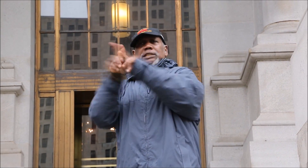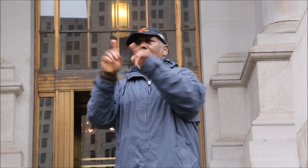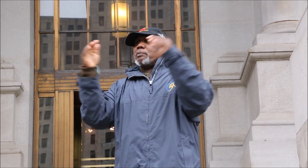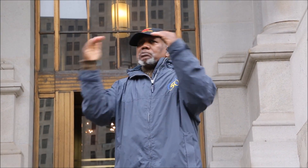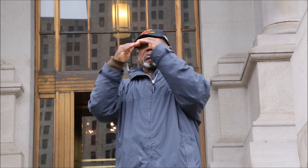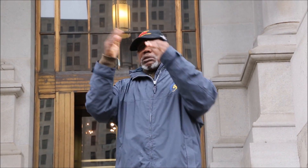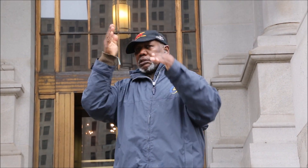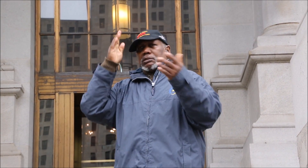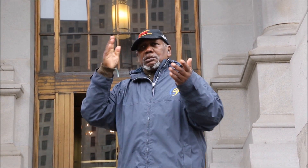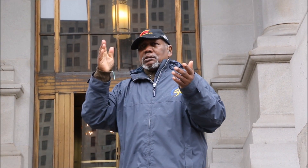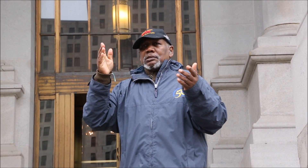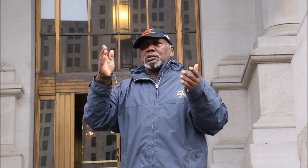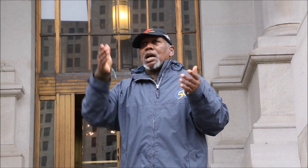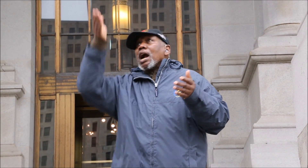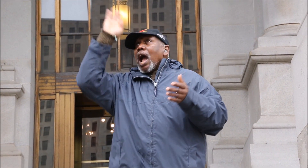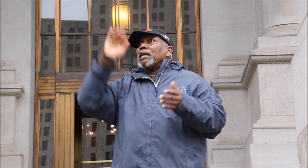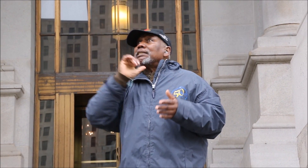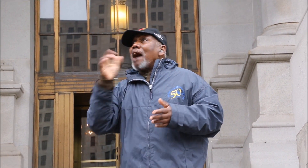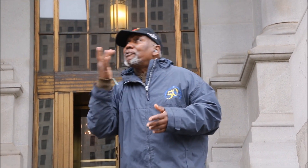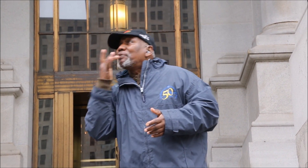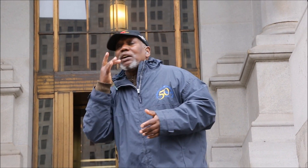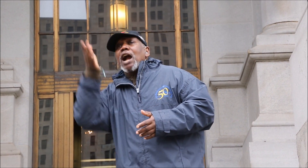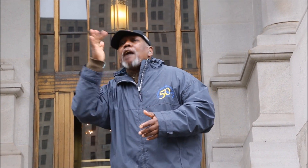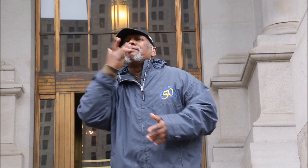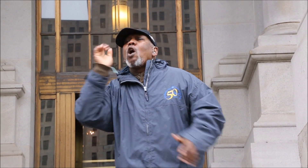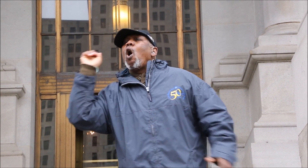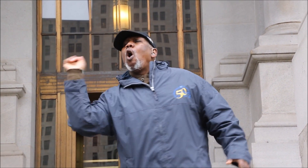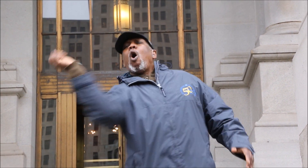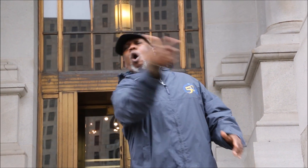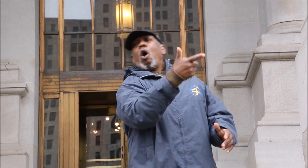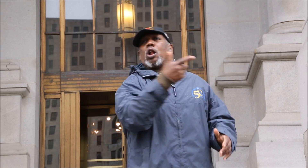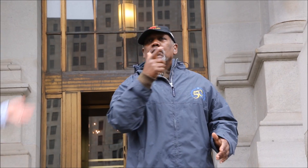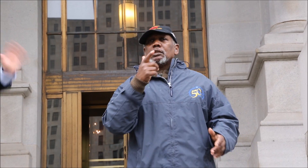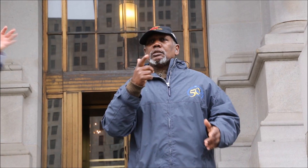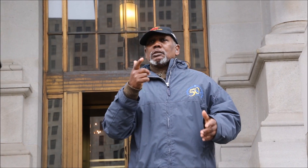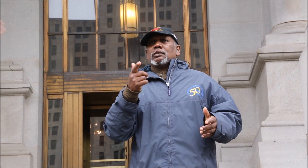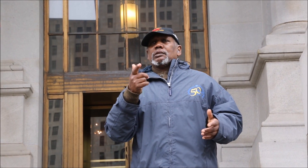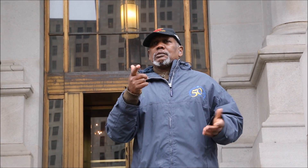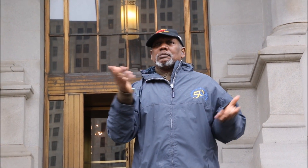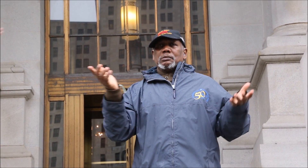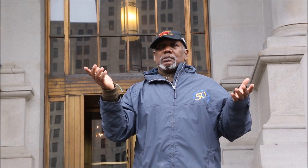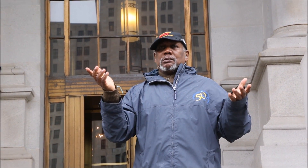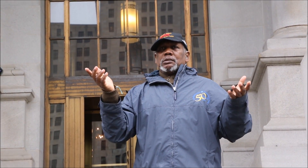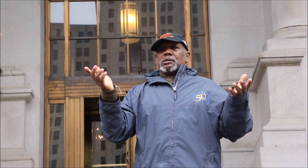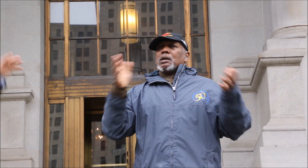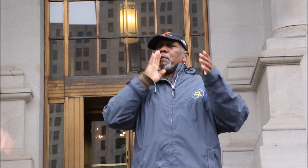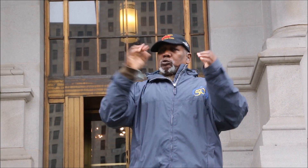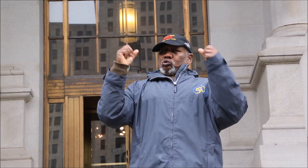many times because I'm in a wheelchair. I've had many surgeries. And they said, oh, there's no interpreter. There's no interpreter.